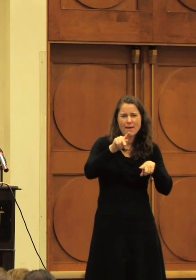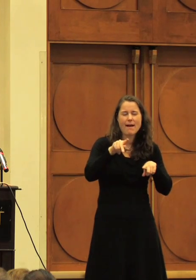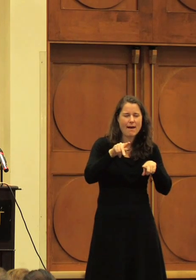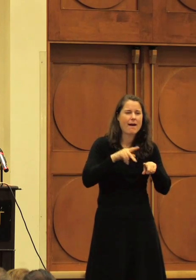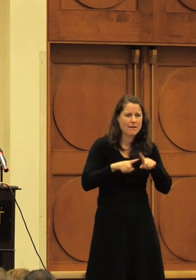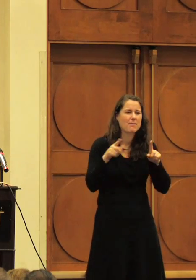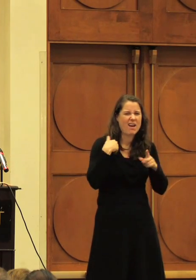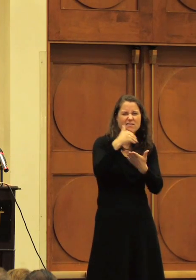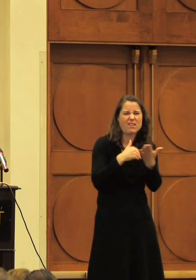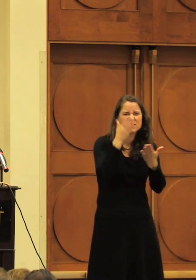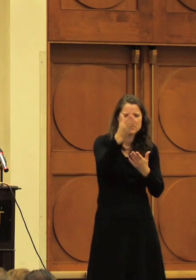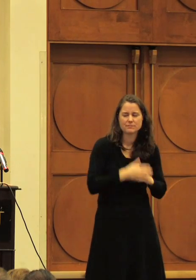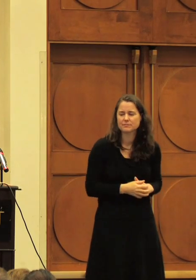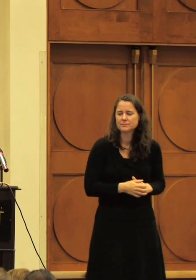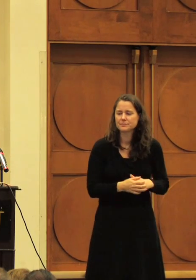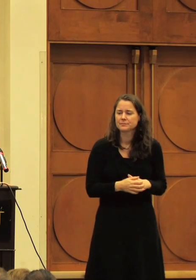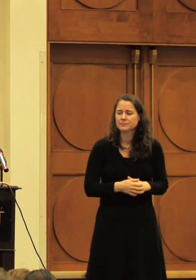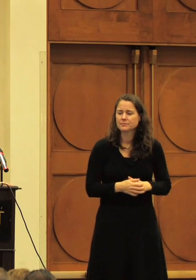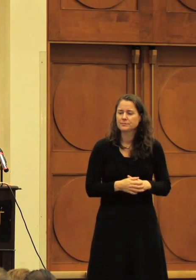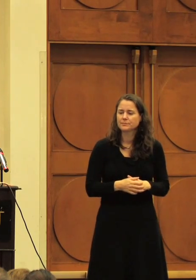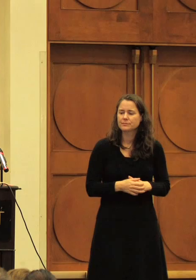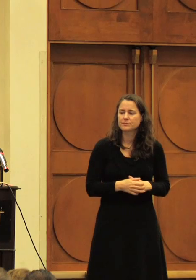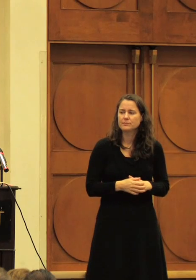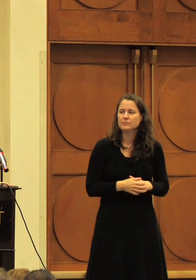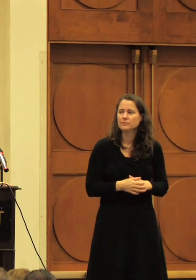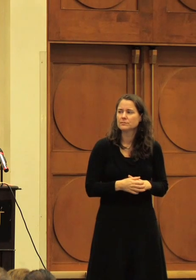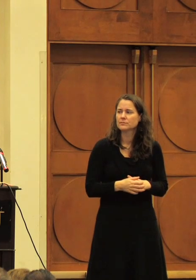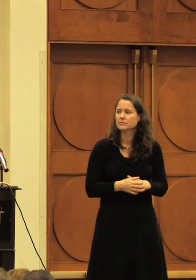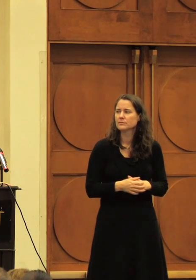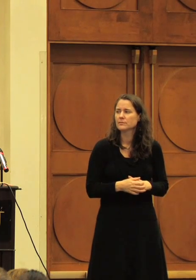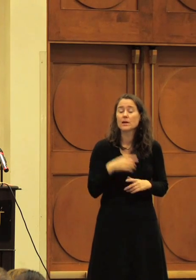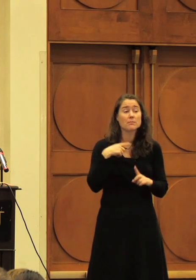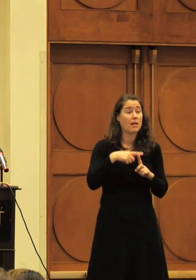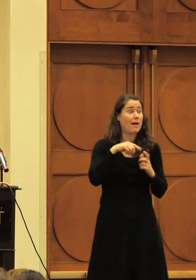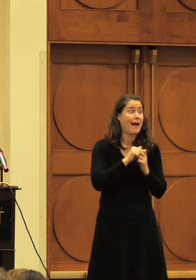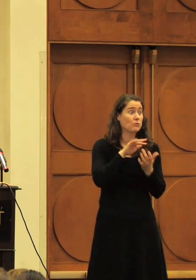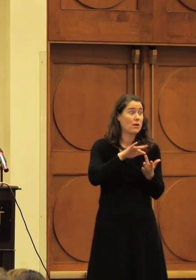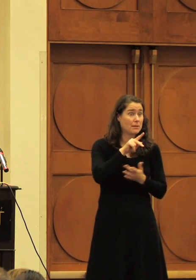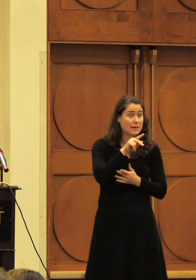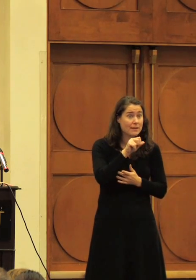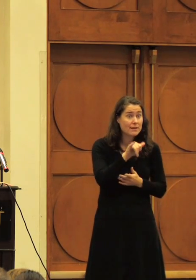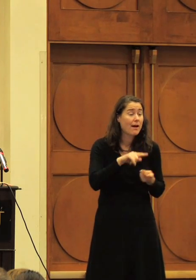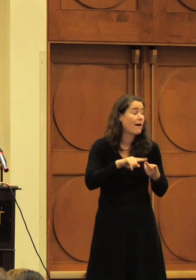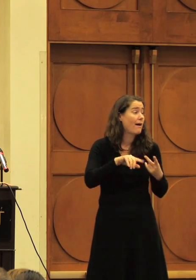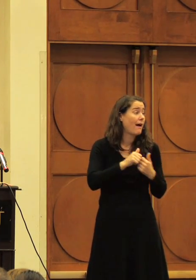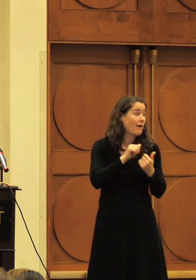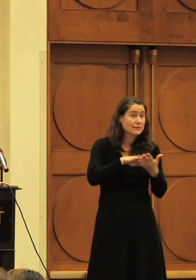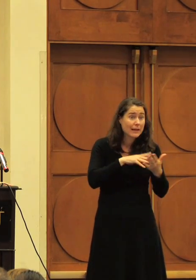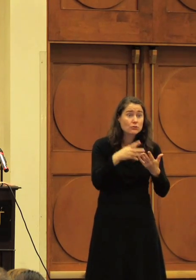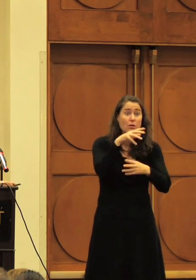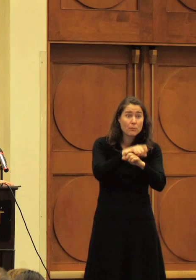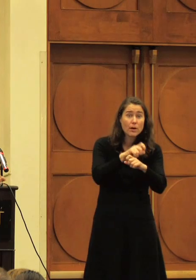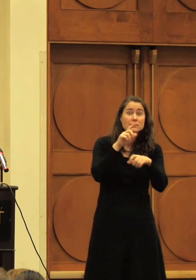state. And again, you will be given the information on how to call PSI and schedule your test and